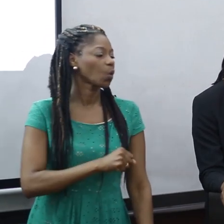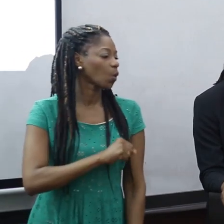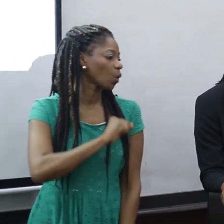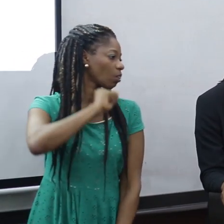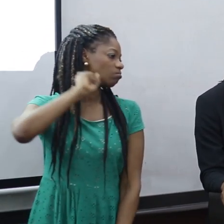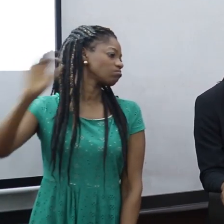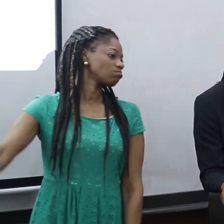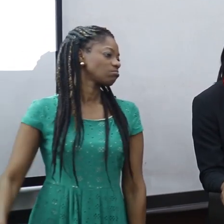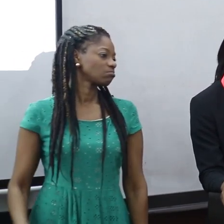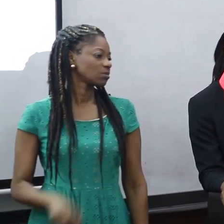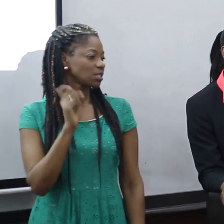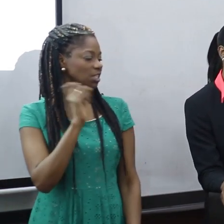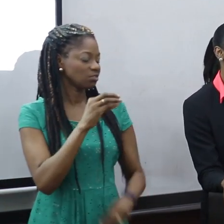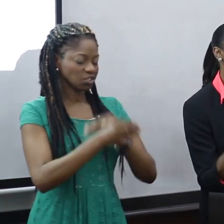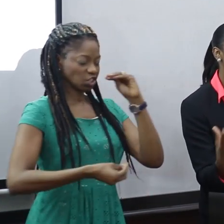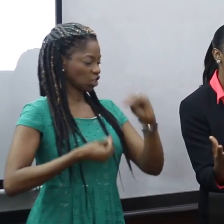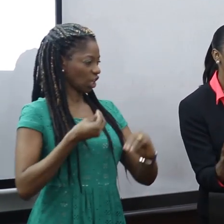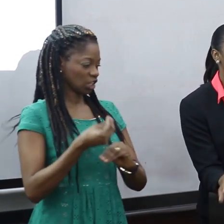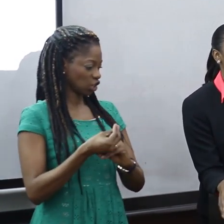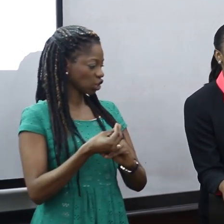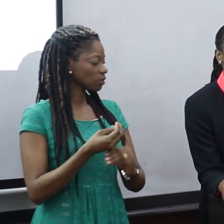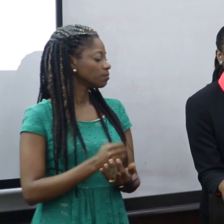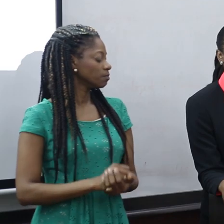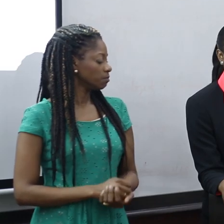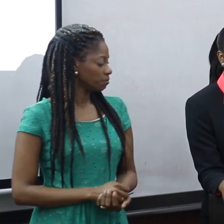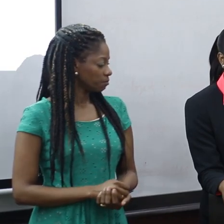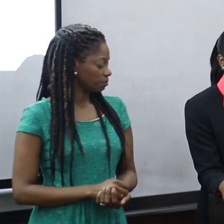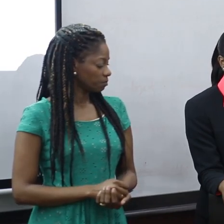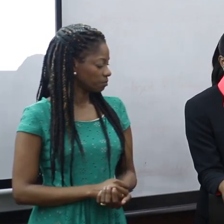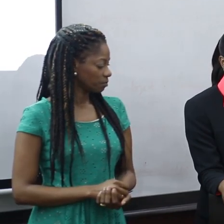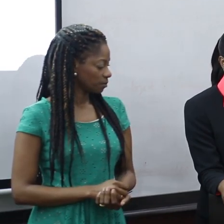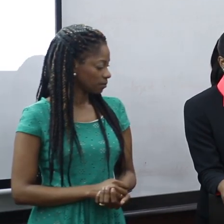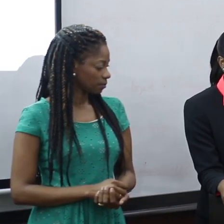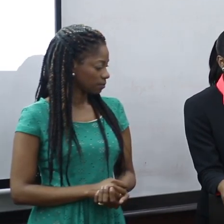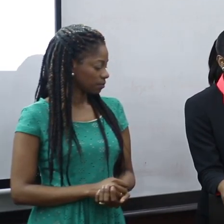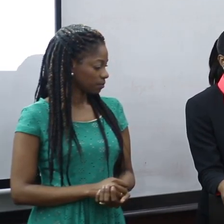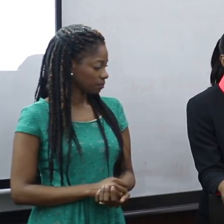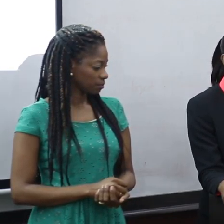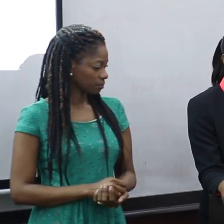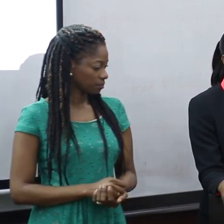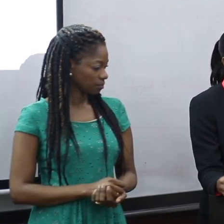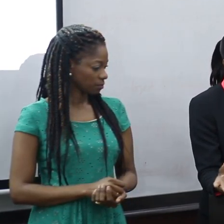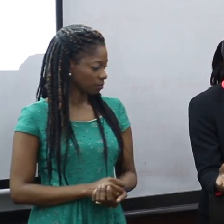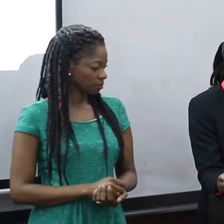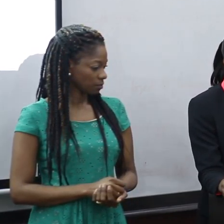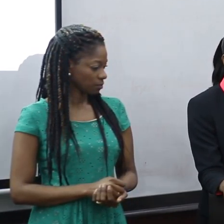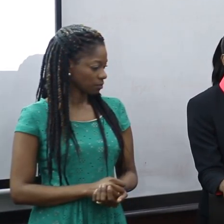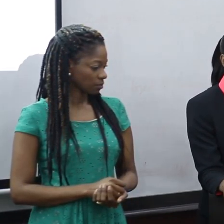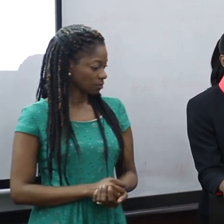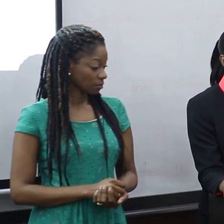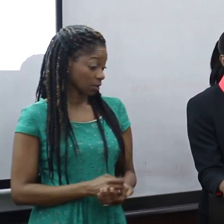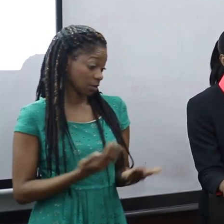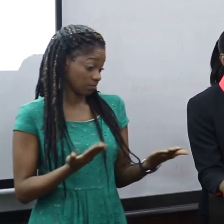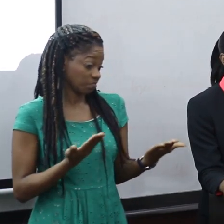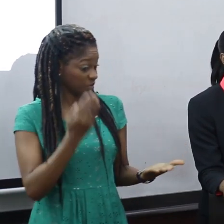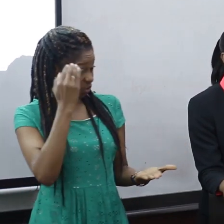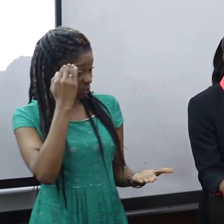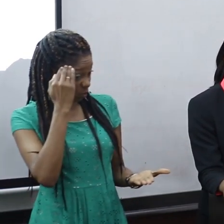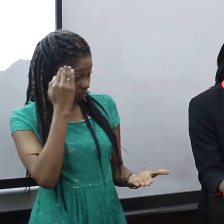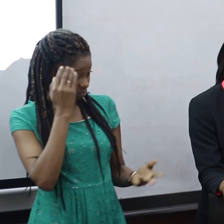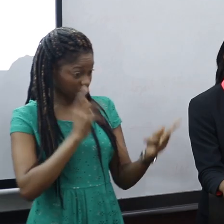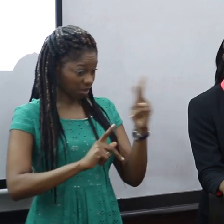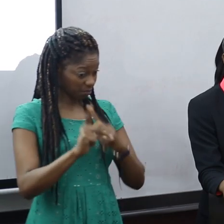of disability rights and accommodation, similar to our laws on mental health. There is now some more evidence of a more